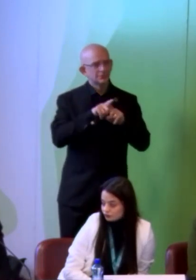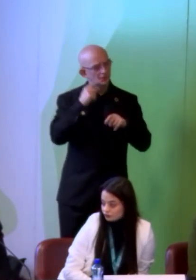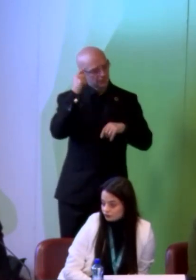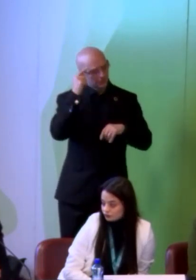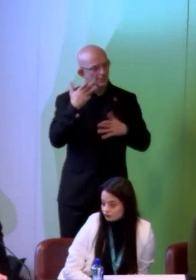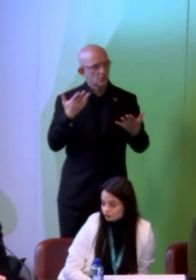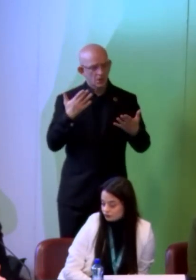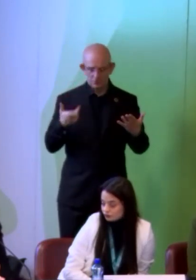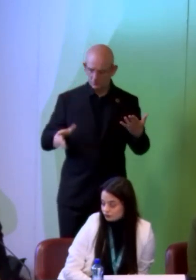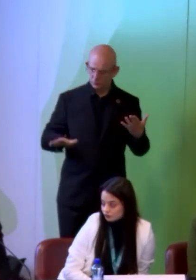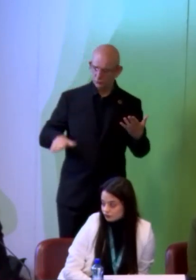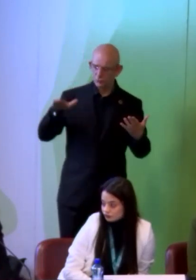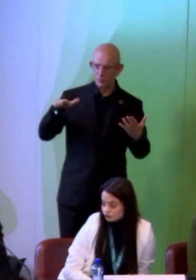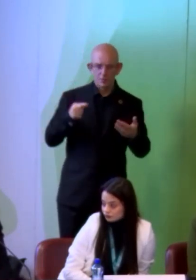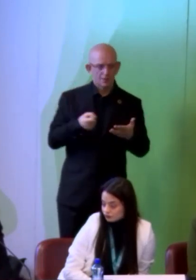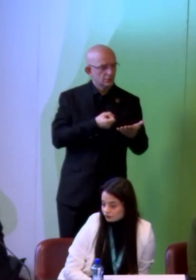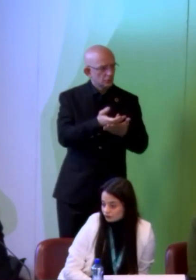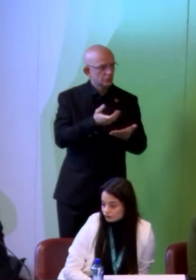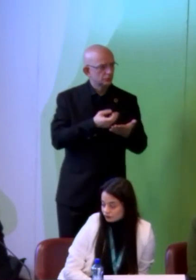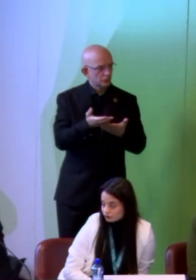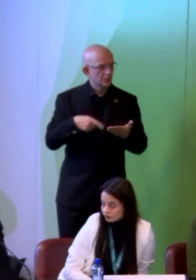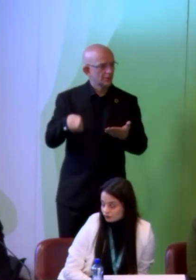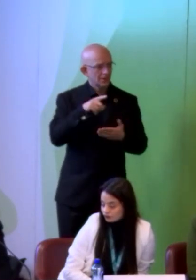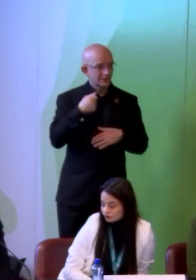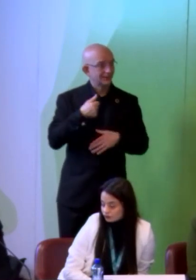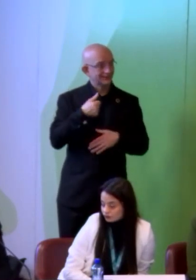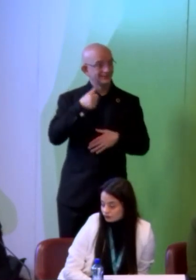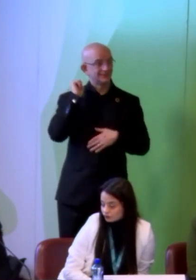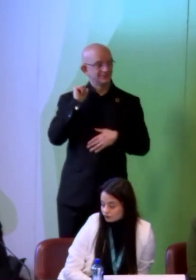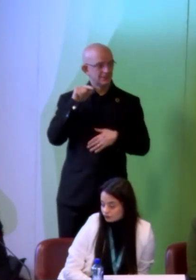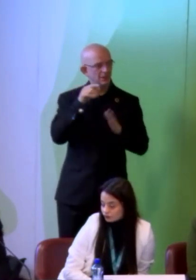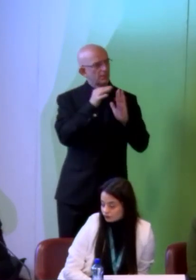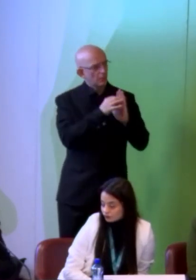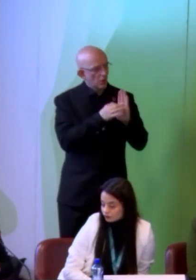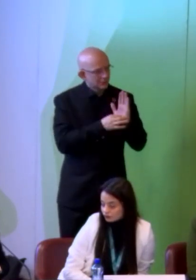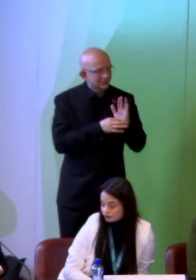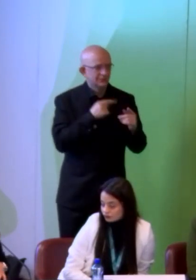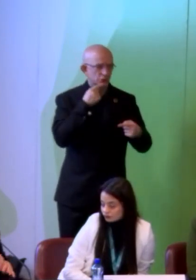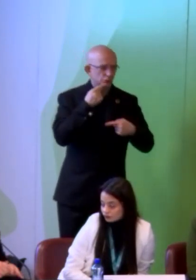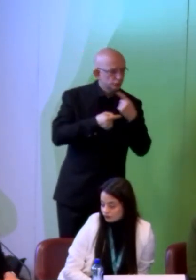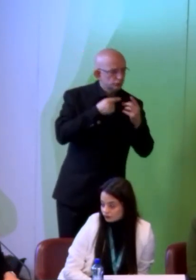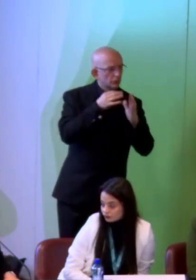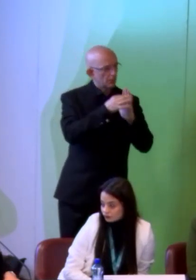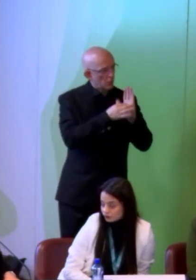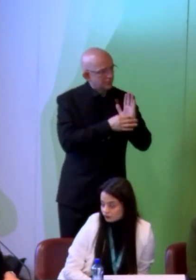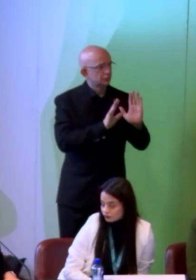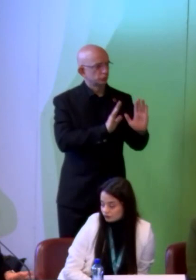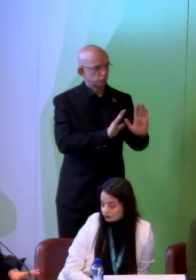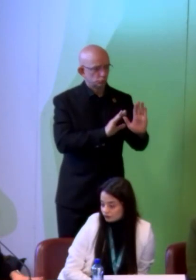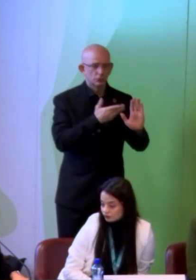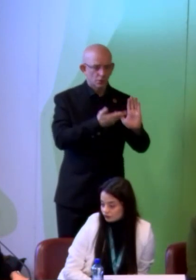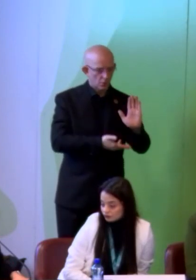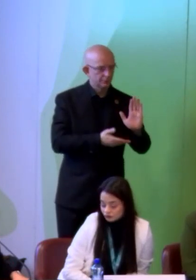we've spent a lot of time yesterday talking about policies and guidelines, so thank you so much for sharing that story. Our next speakers will